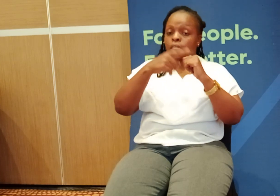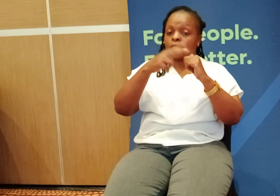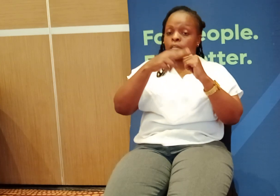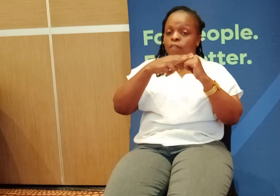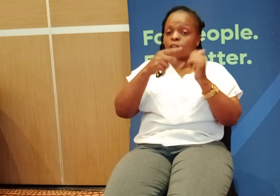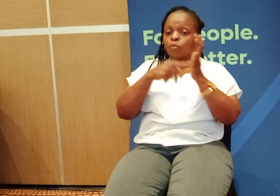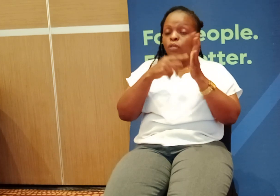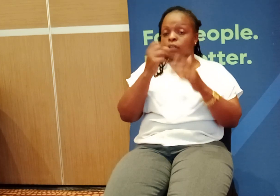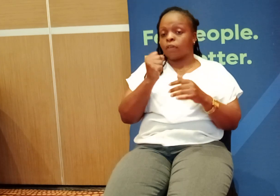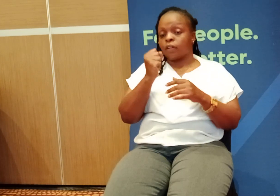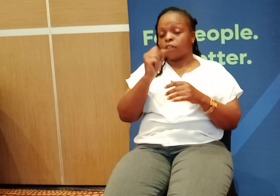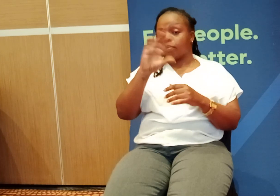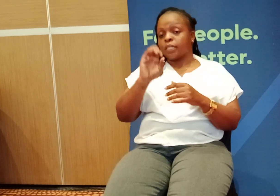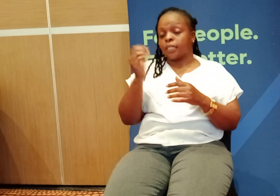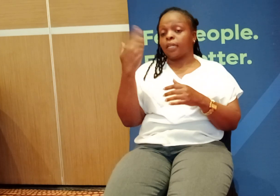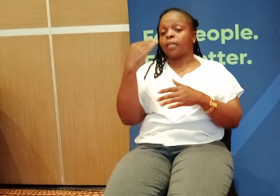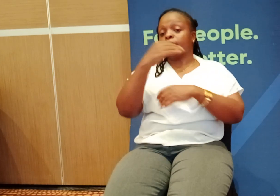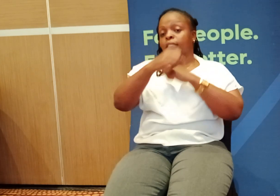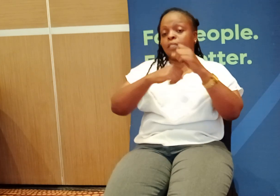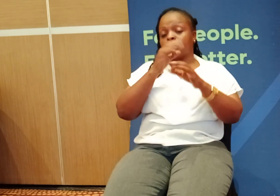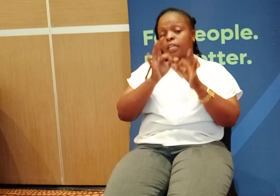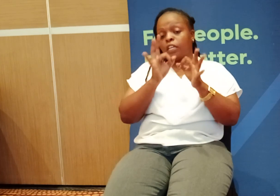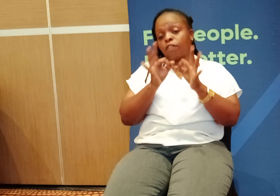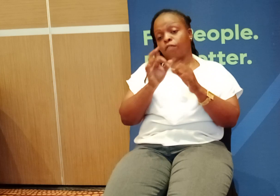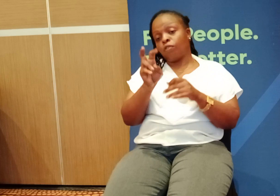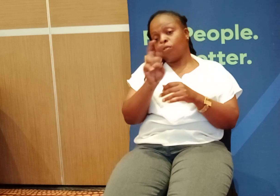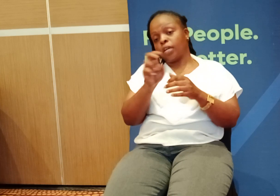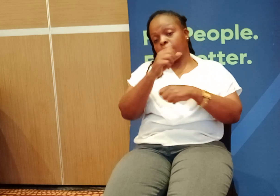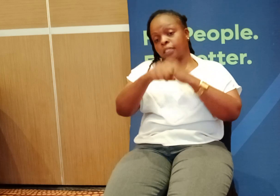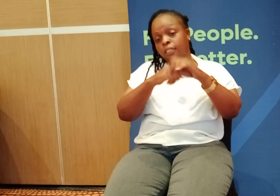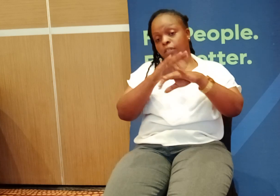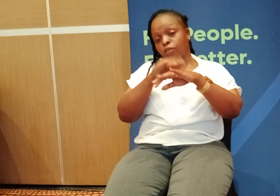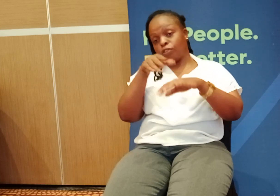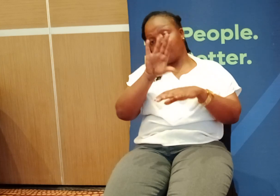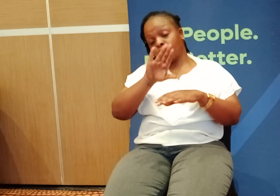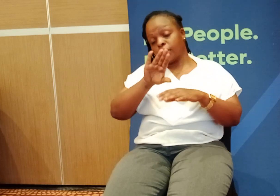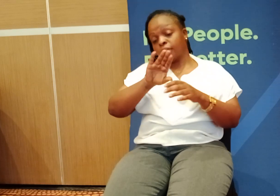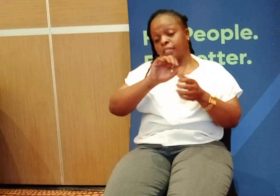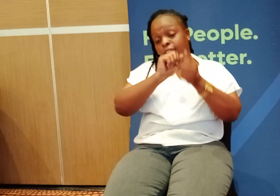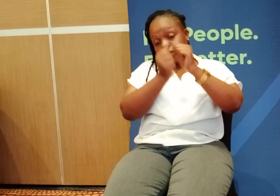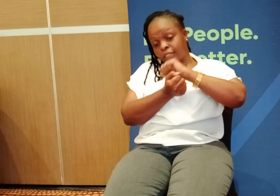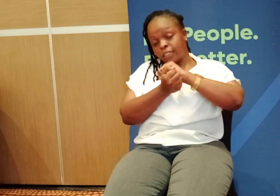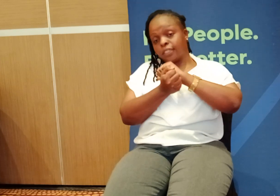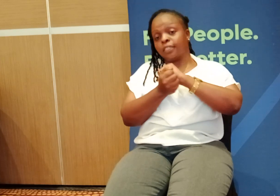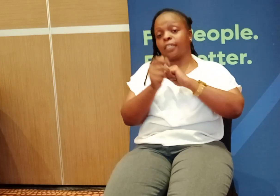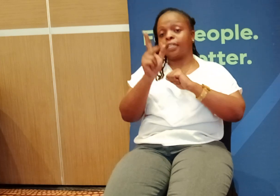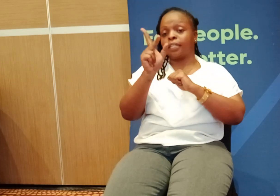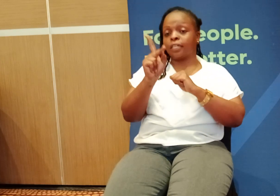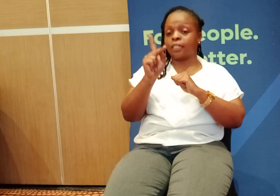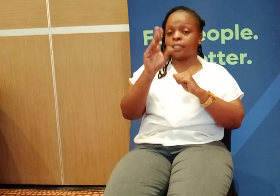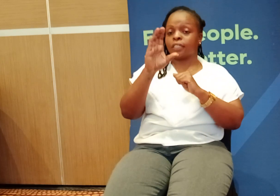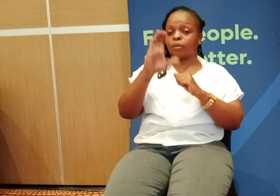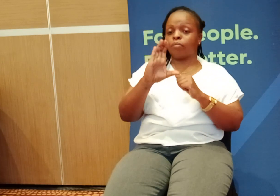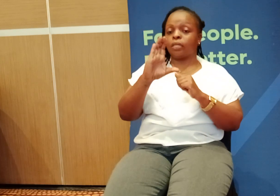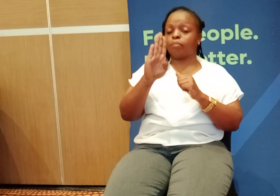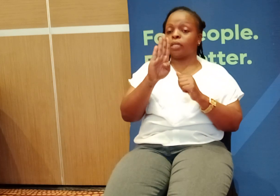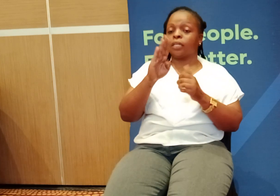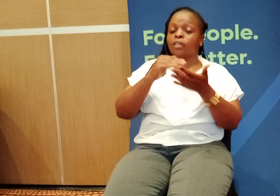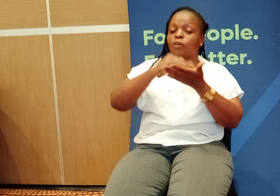had last year. If you look at the year-on-year change, you can see KCB Kenya grew 47% year-on-year. We